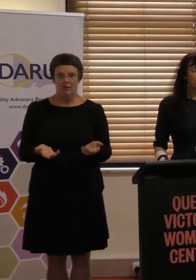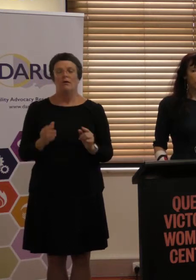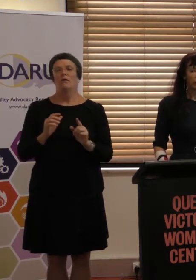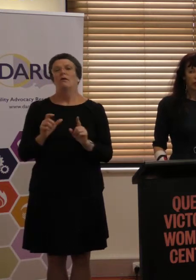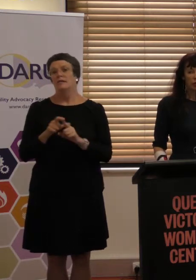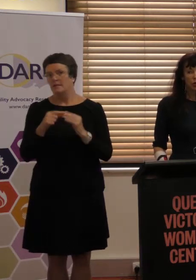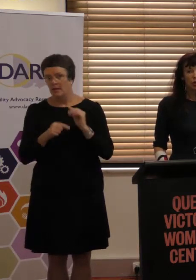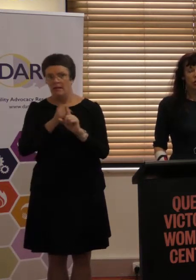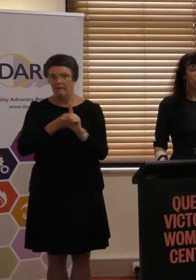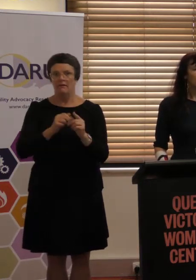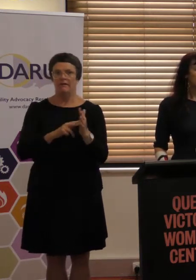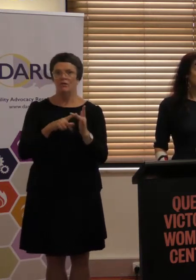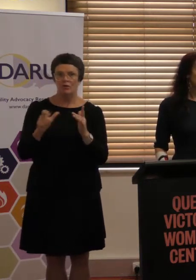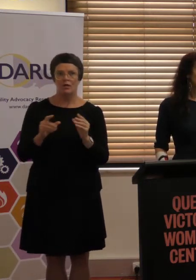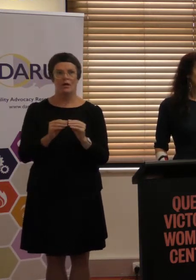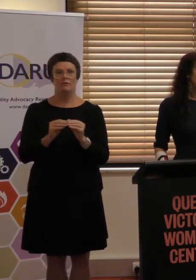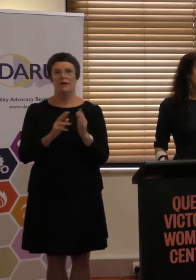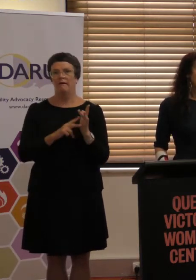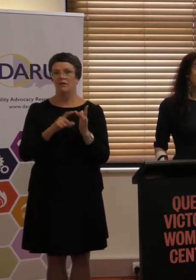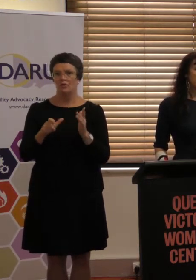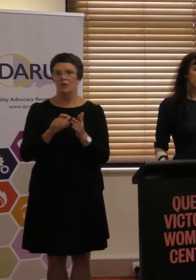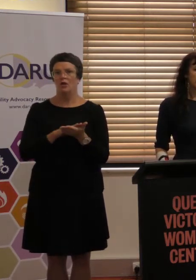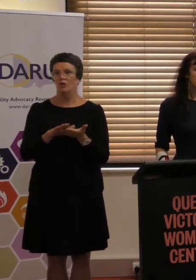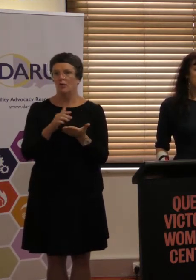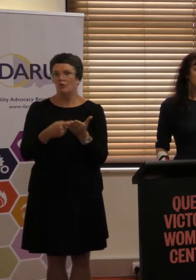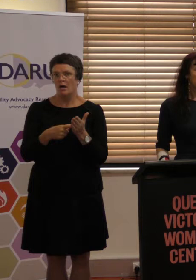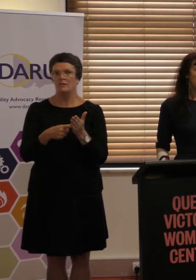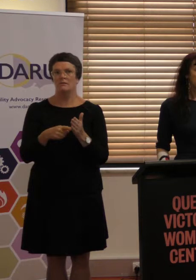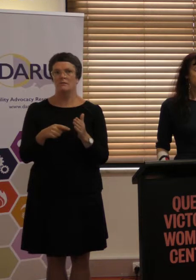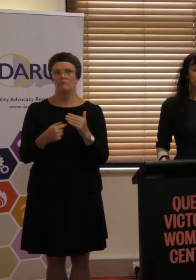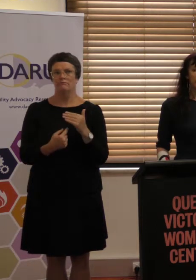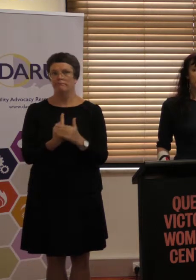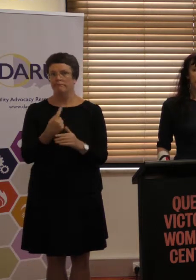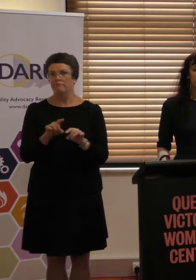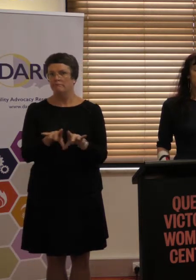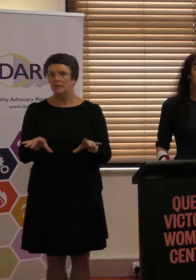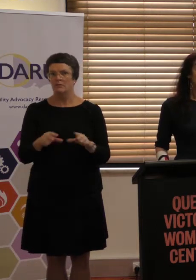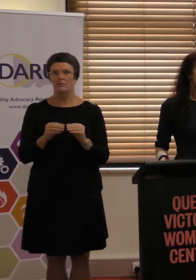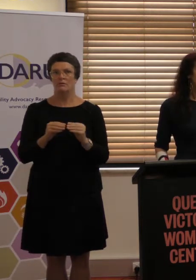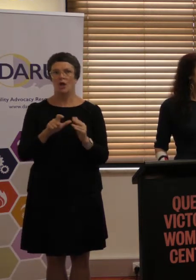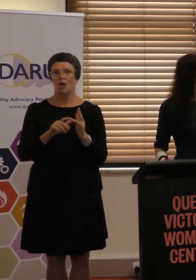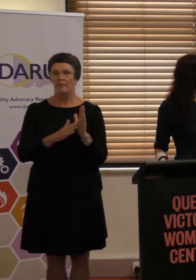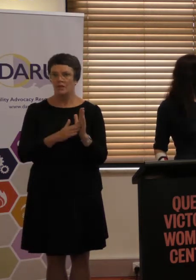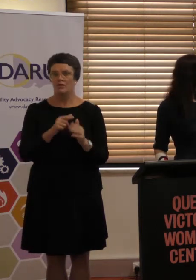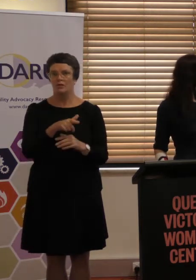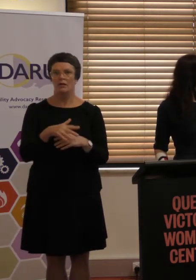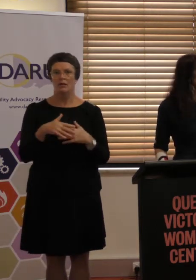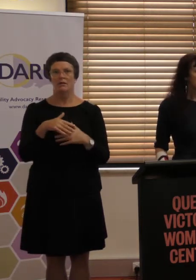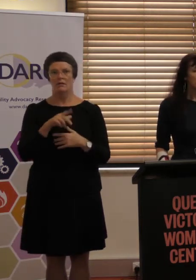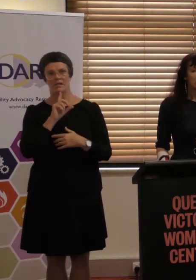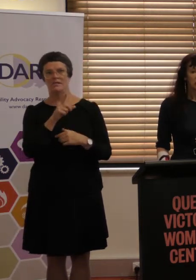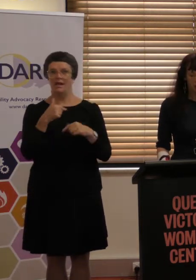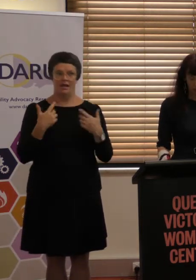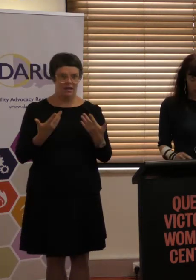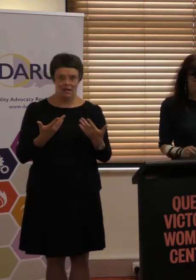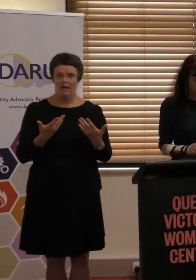Advocacy Victoria, and I'm sure a lot more people, saying this needs to come out, it's perpetuating the abuse of kids with disabilities,